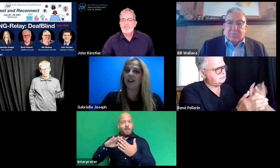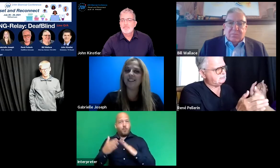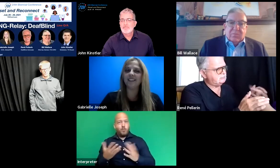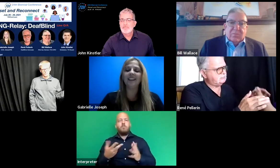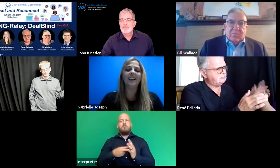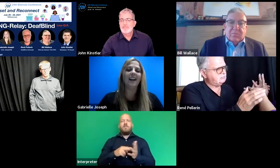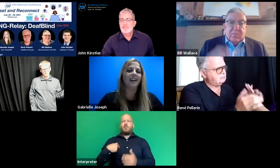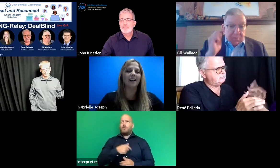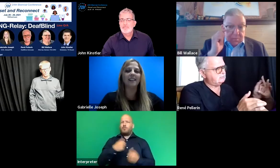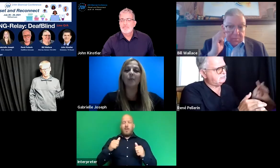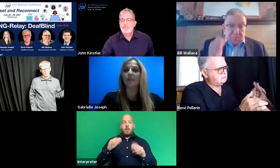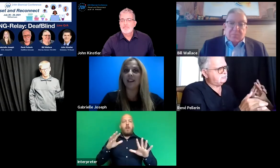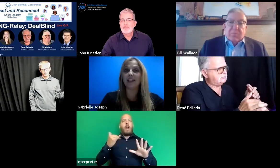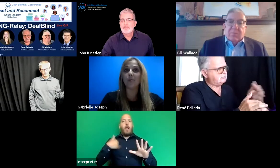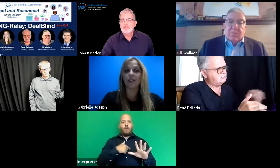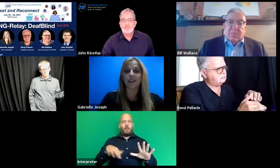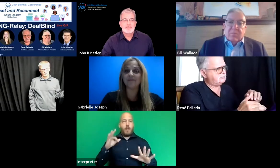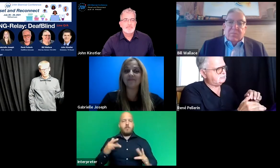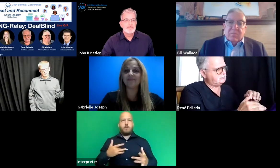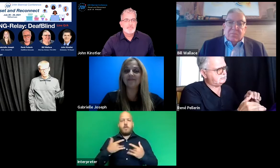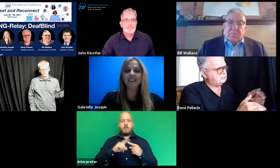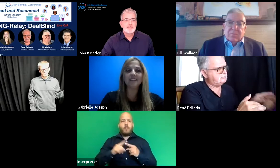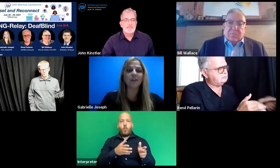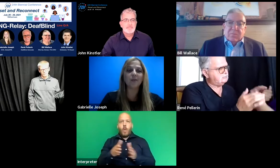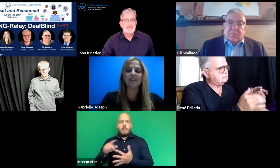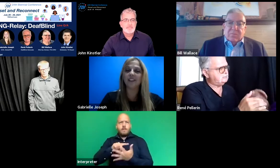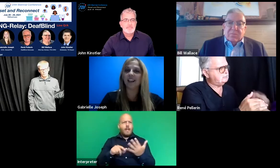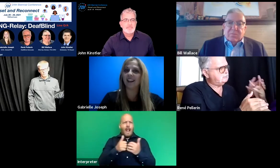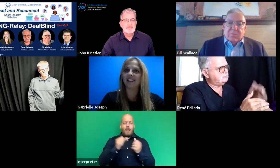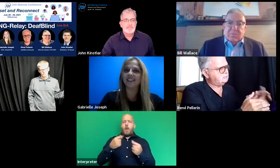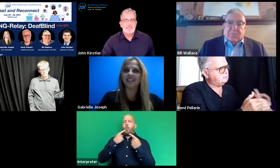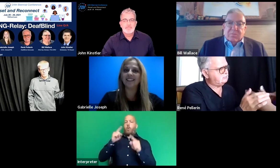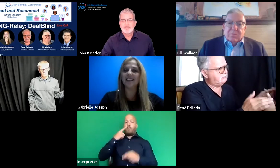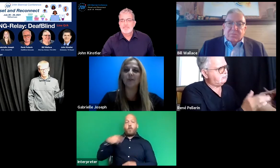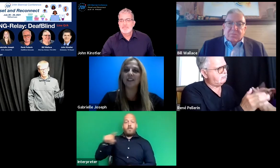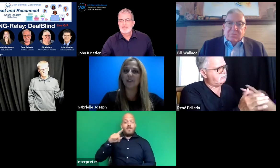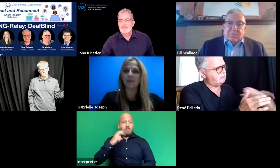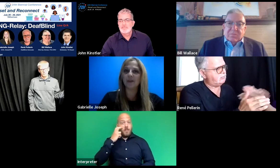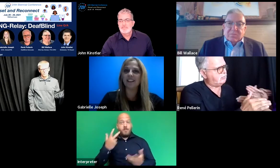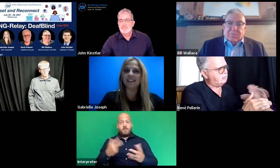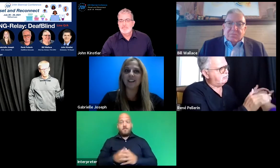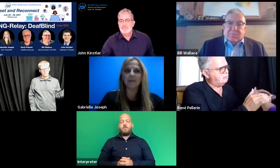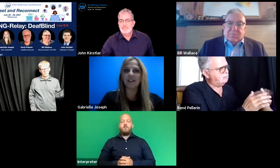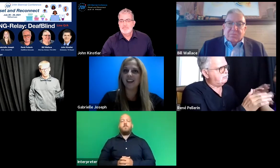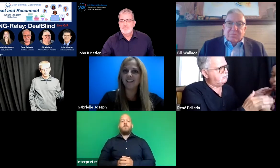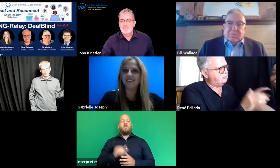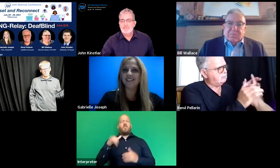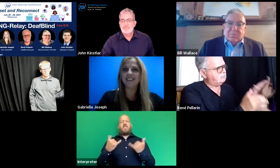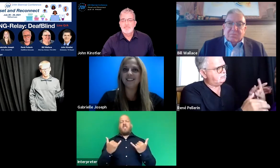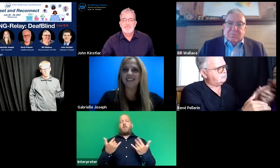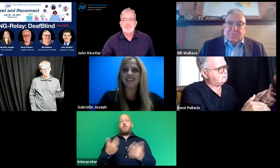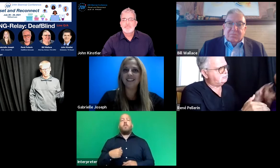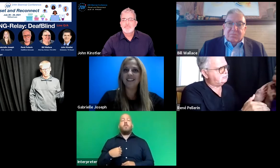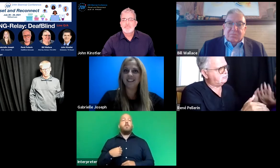exciting ways that we are making it work. So if you'd like, I can go in a little bit more detail about that. Is